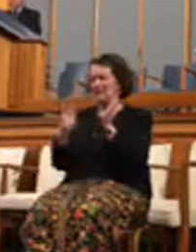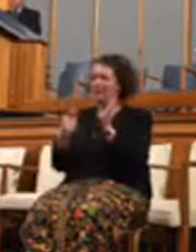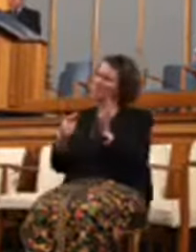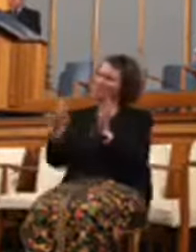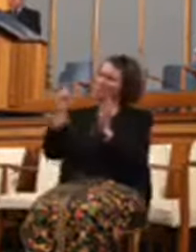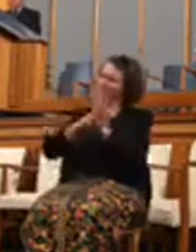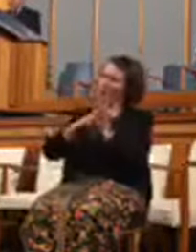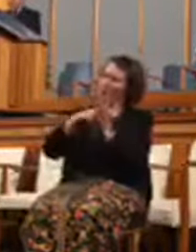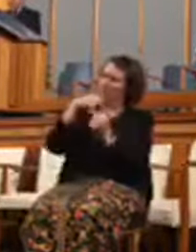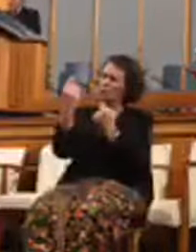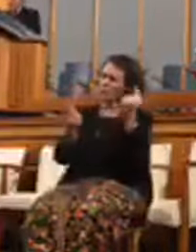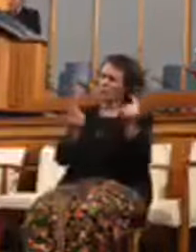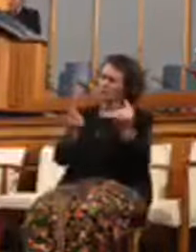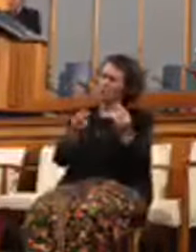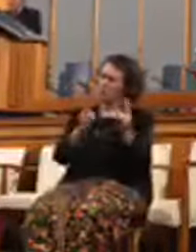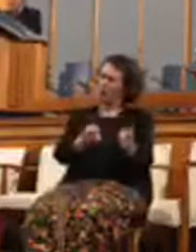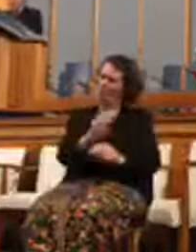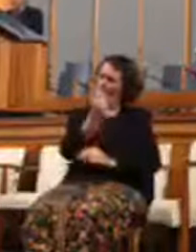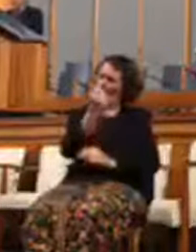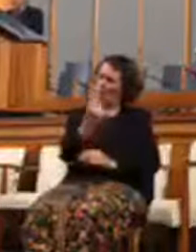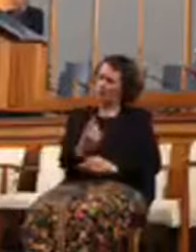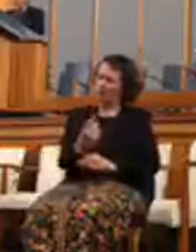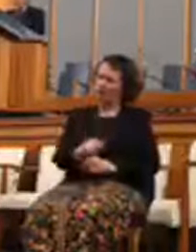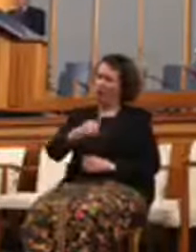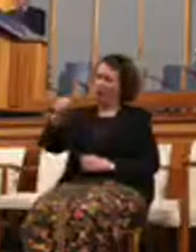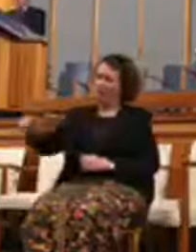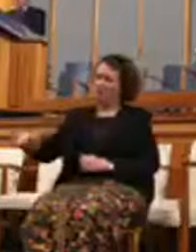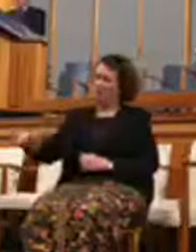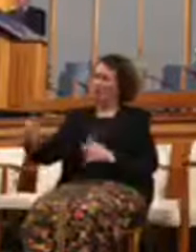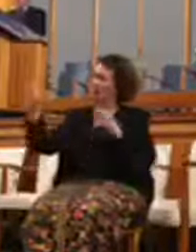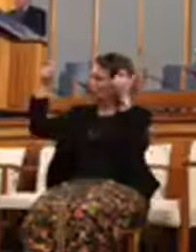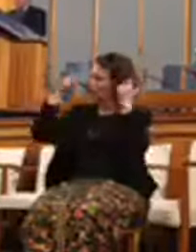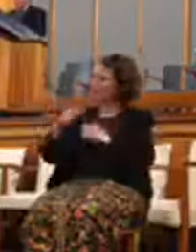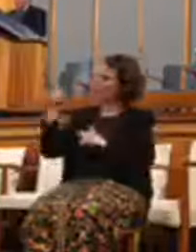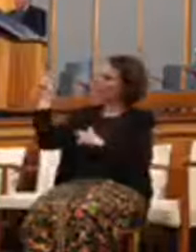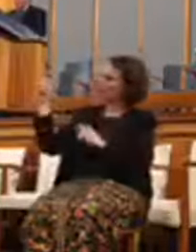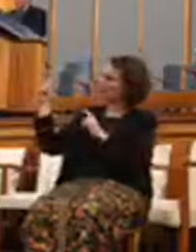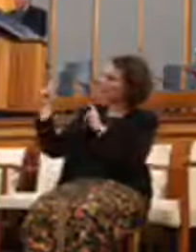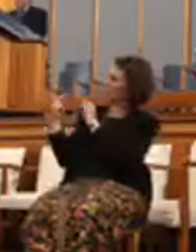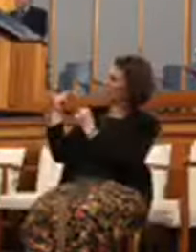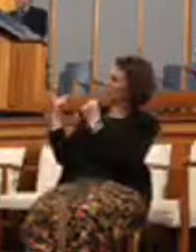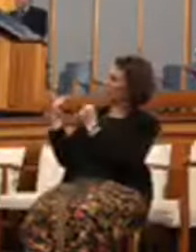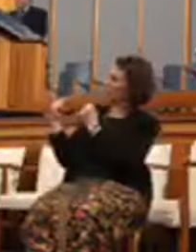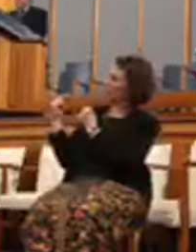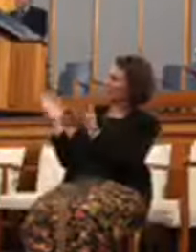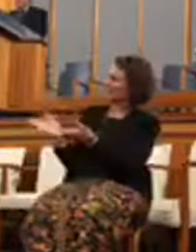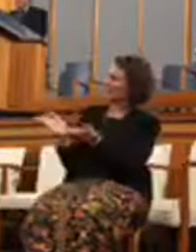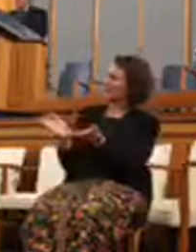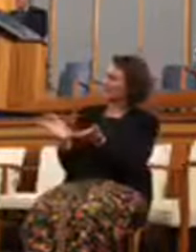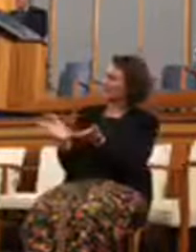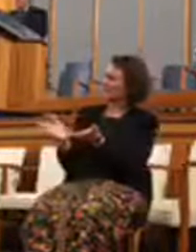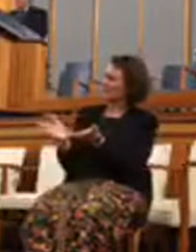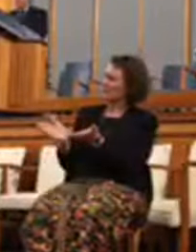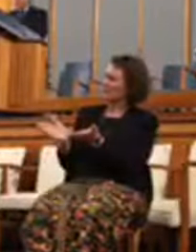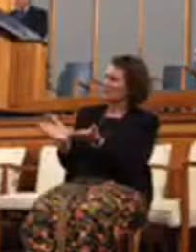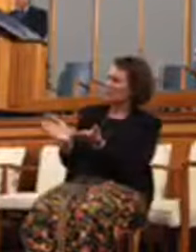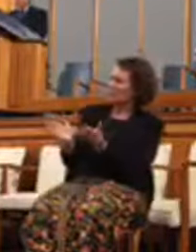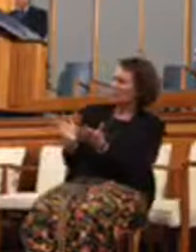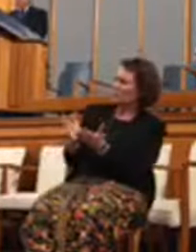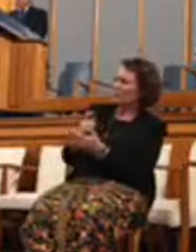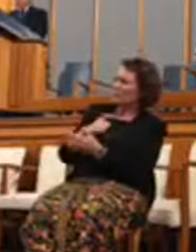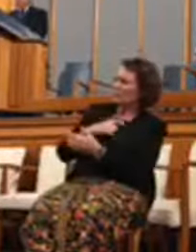die, then comes the judgment. But we thank thee, Lord, that there is a